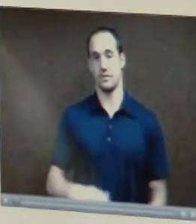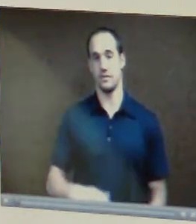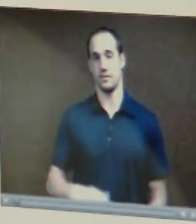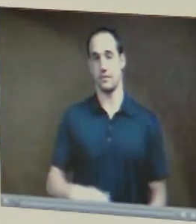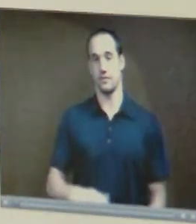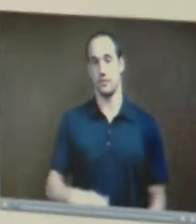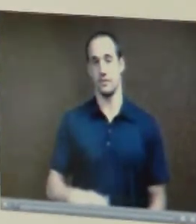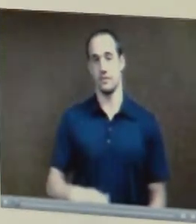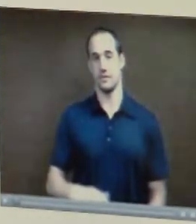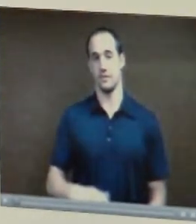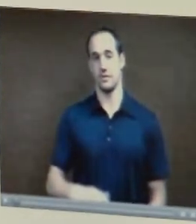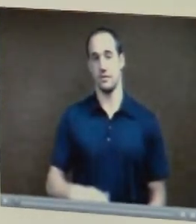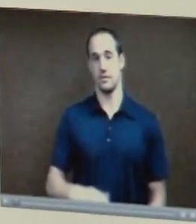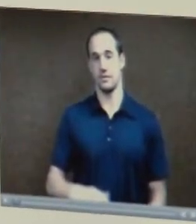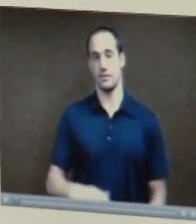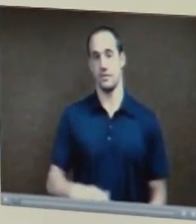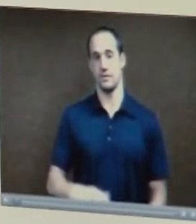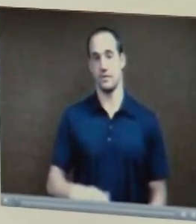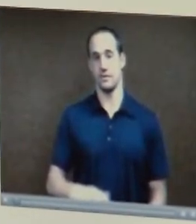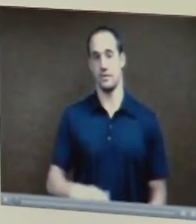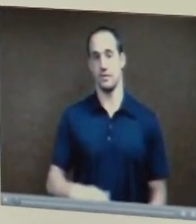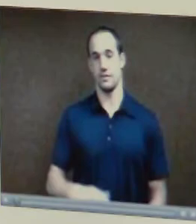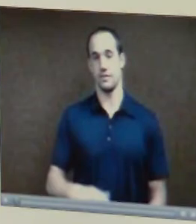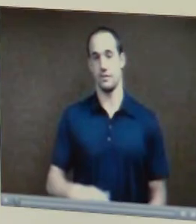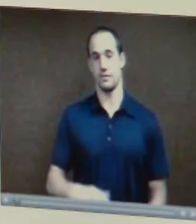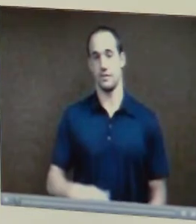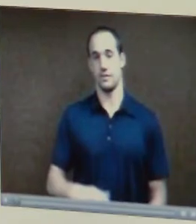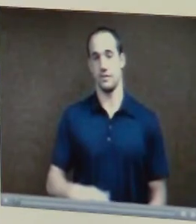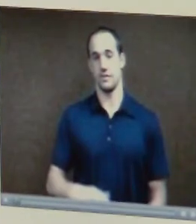Okay, hope you can see that.